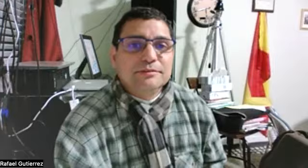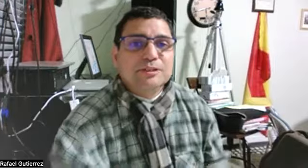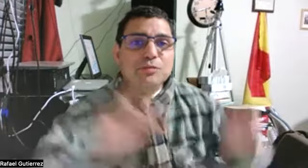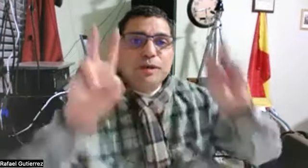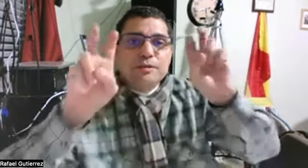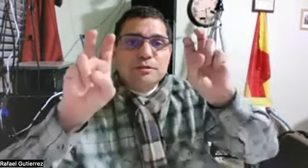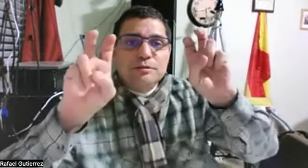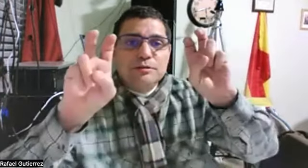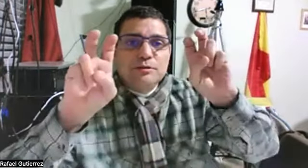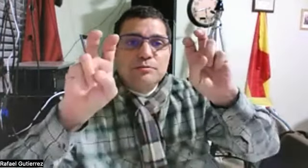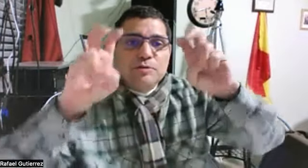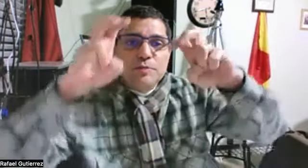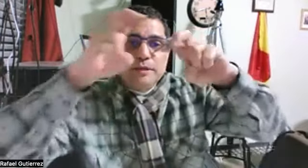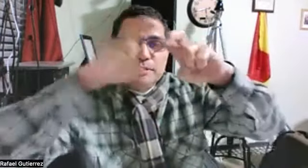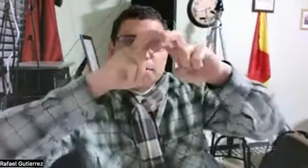Need to bend, both bend.